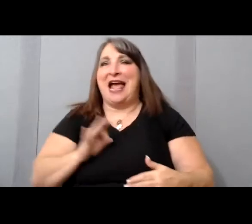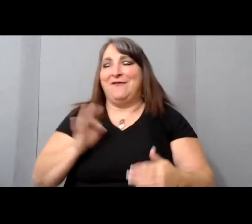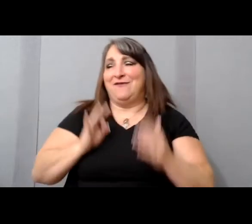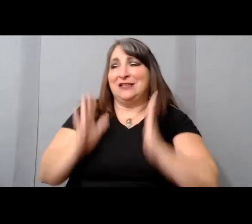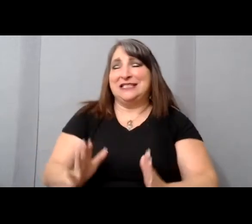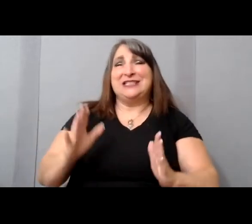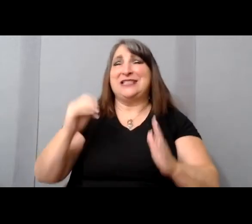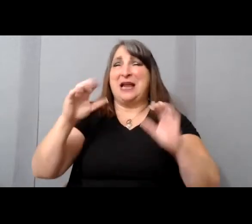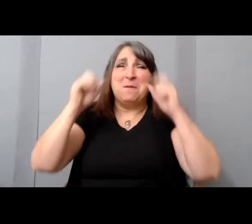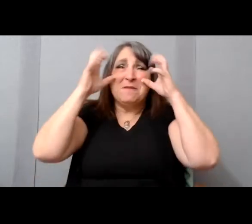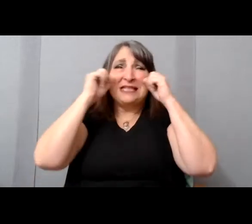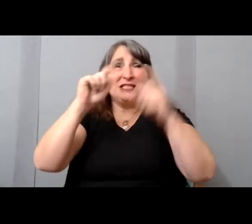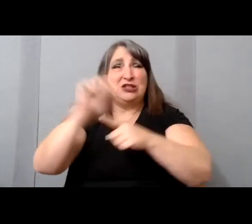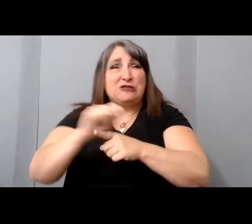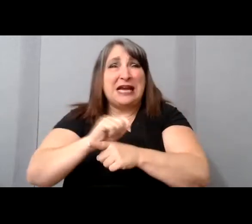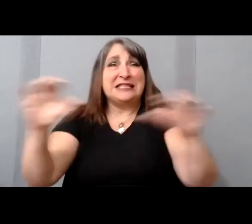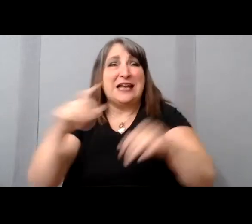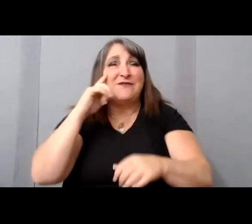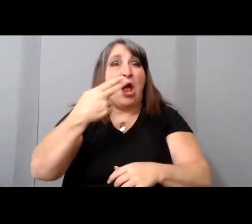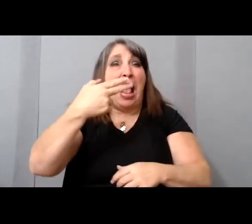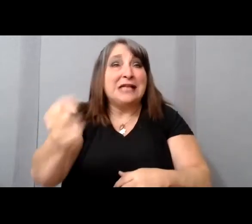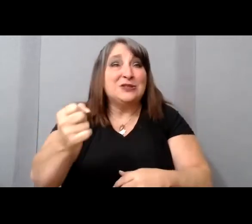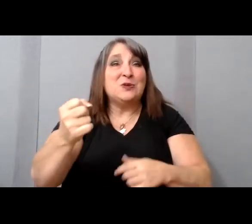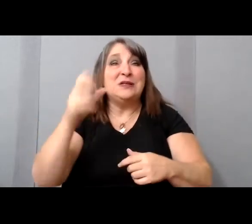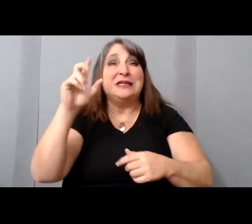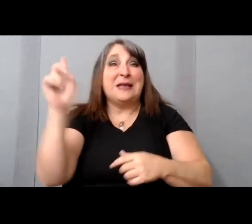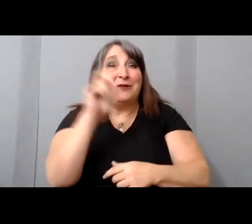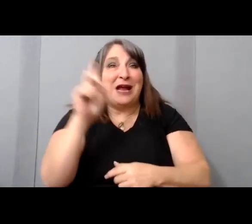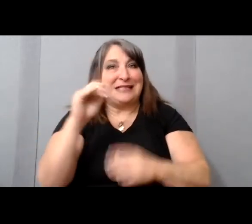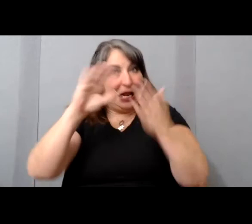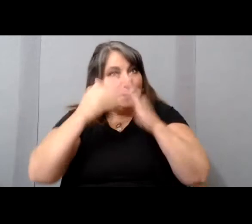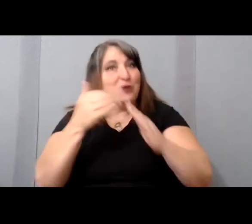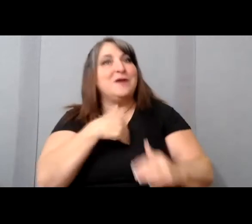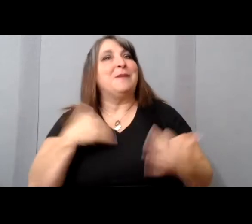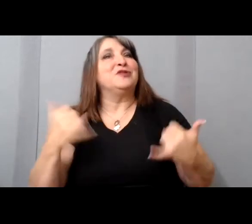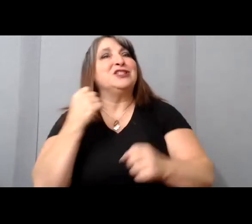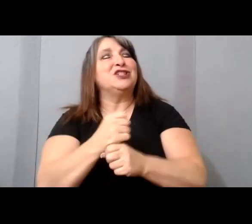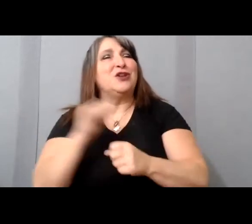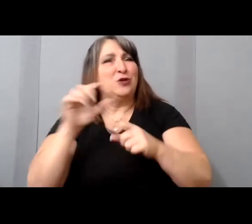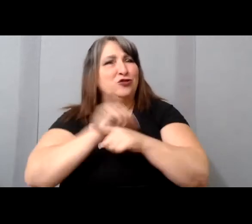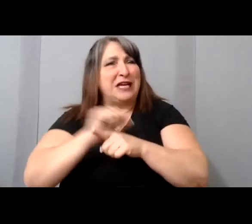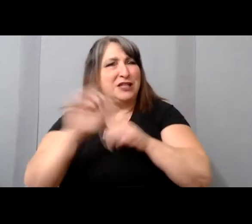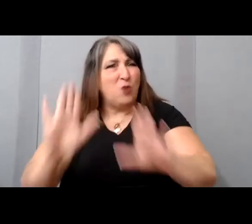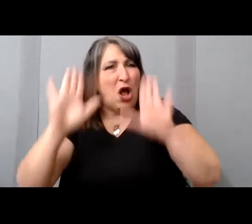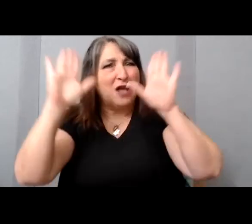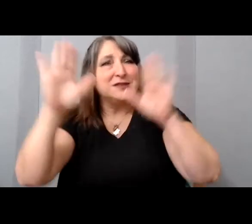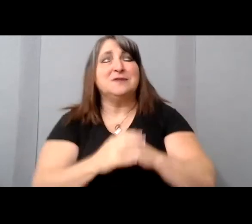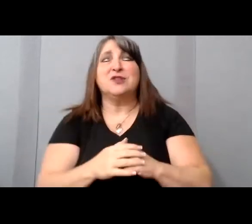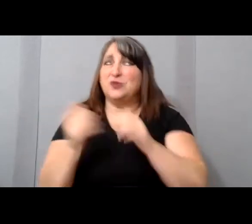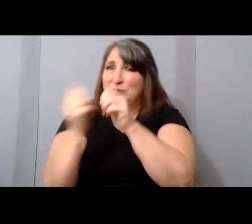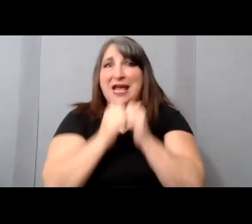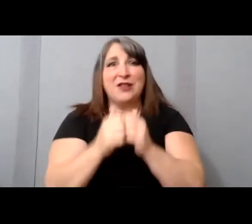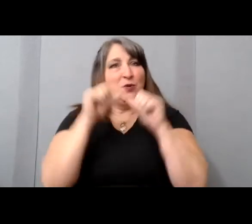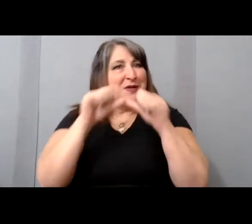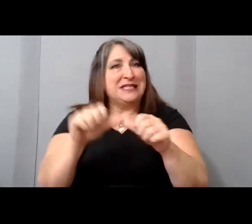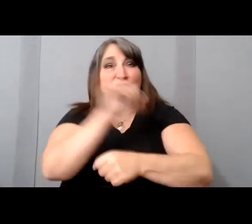trainings that were conducted for our high school Dems and community members this year. They were awesome. So together, let's continue the work to